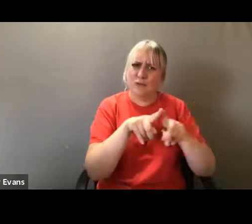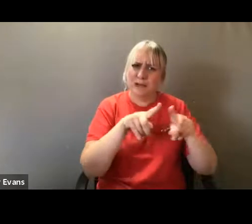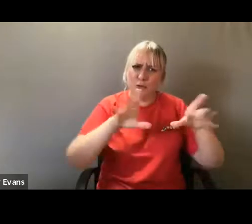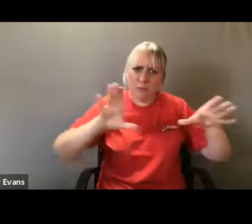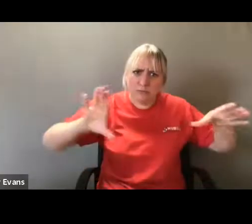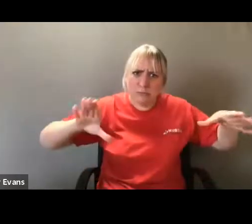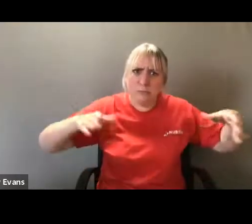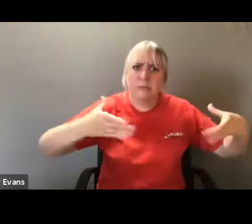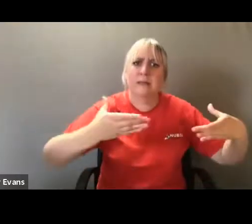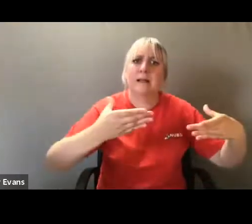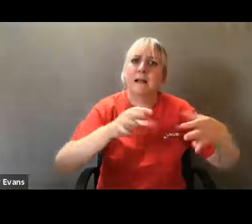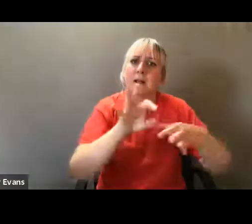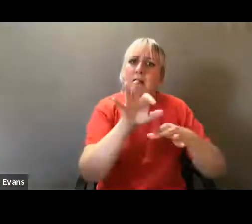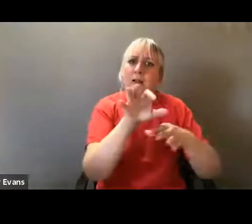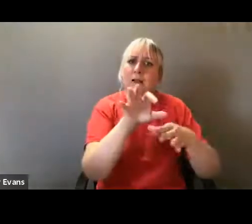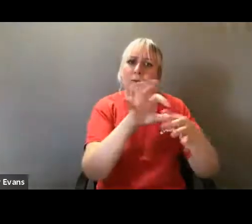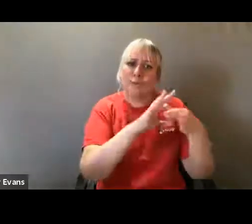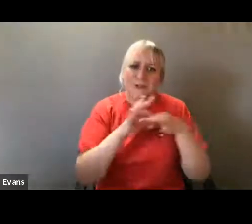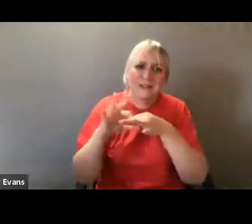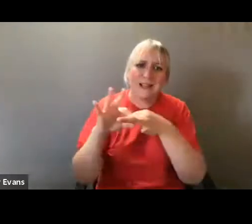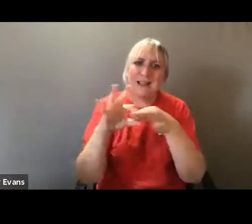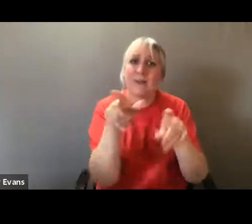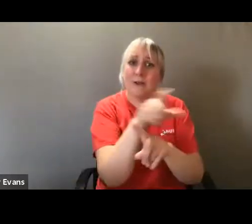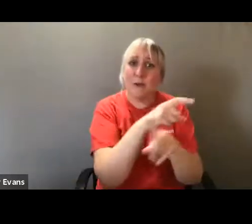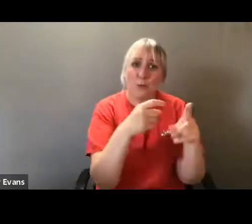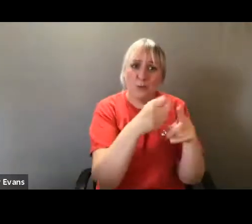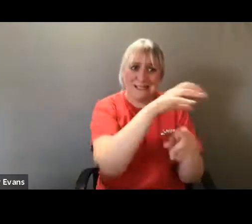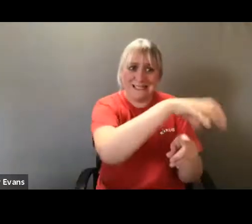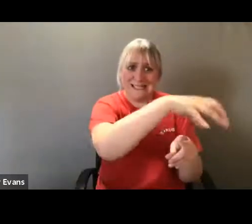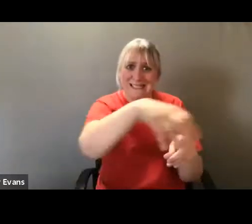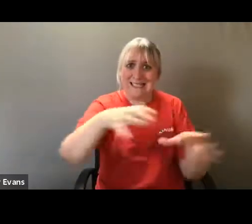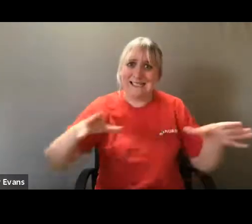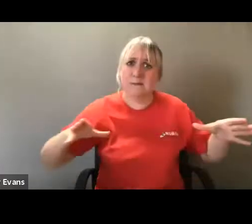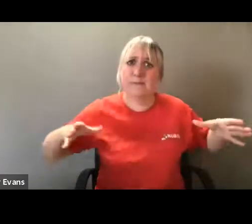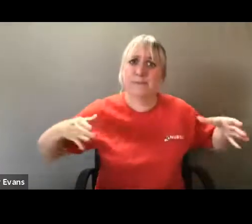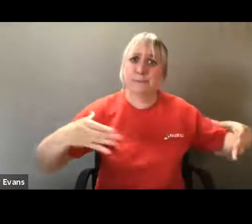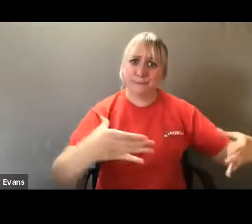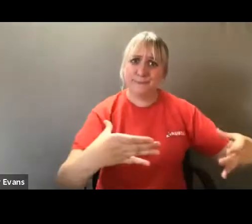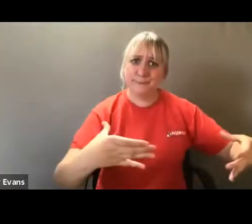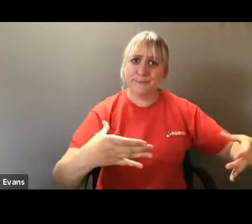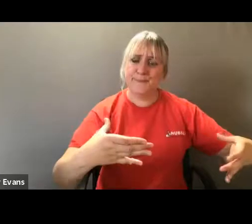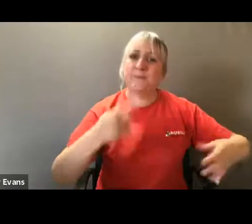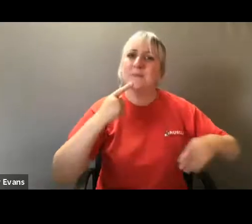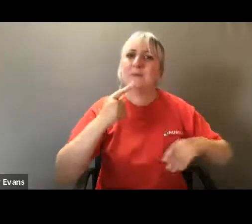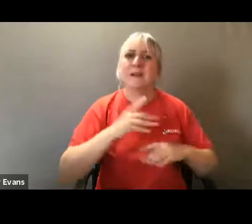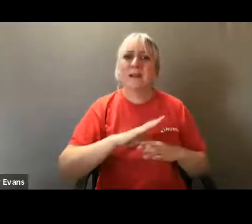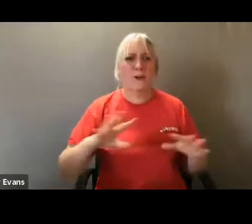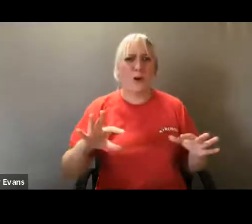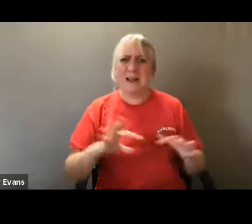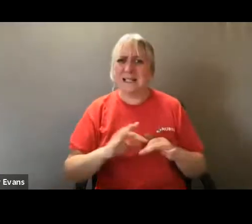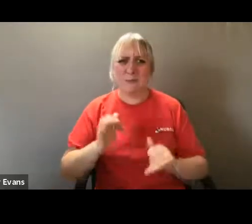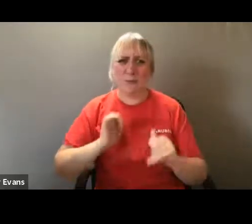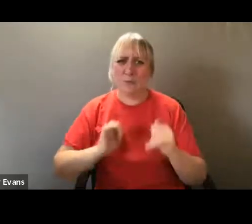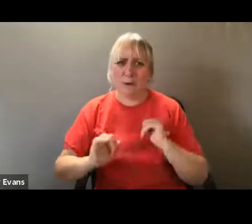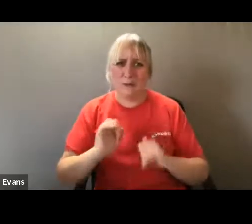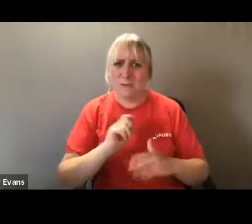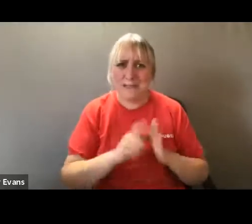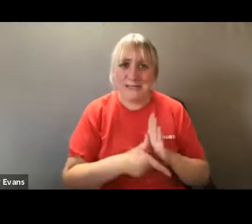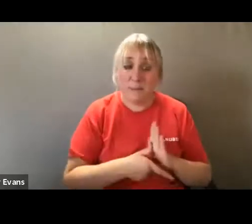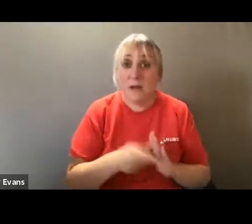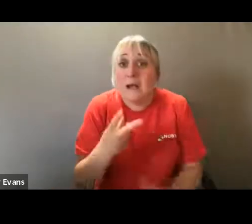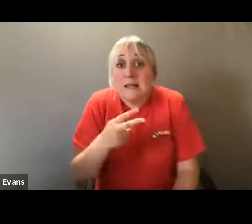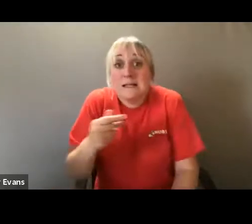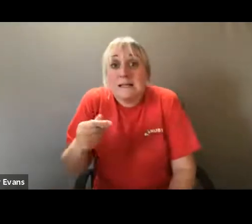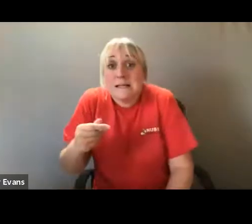community to fight for our rights and for our liberation. It's not about being proud to be disabled. There are days when I'm proud to be disabled. There are days when I'm